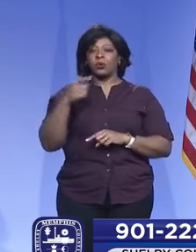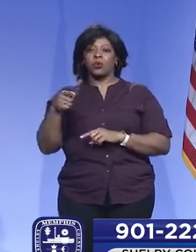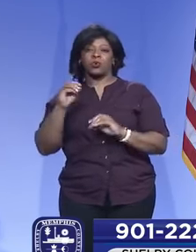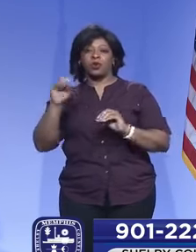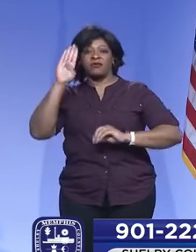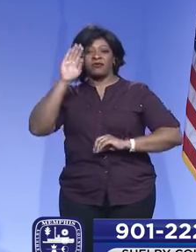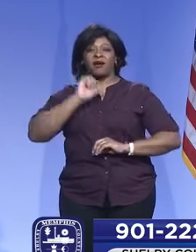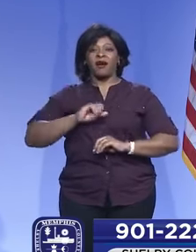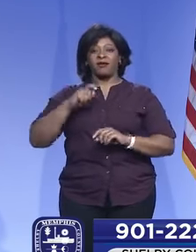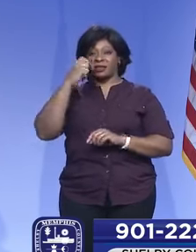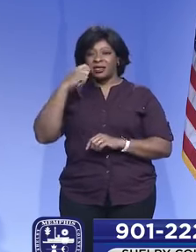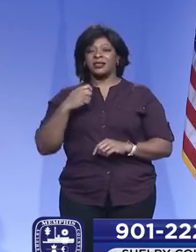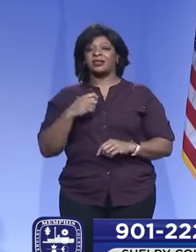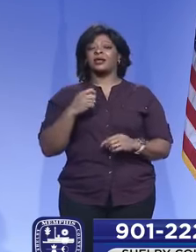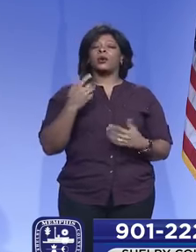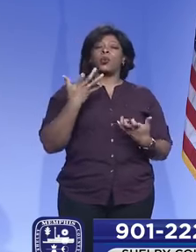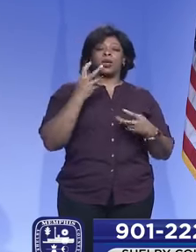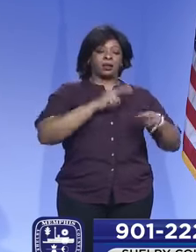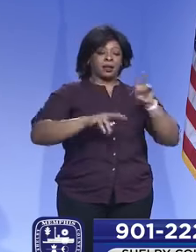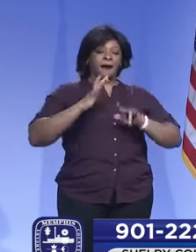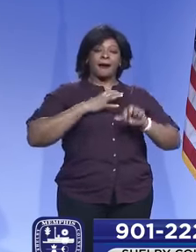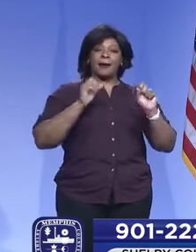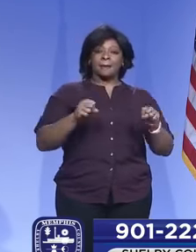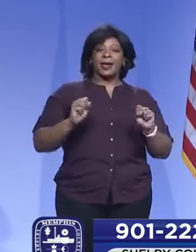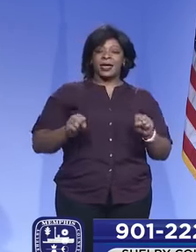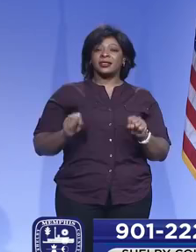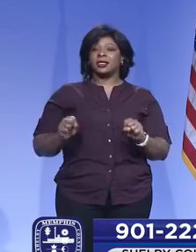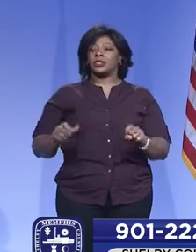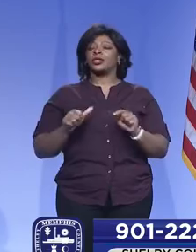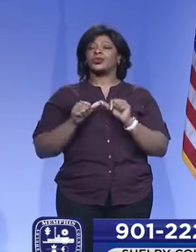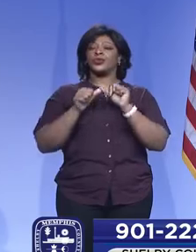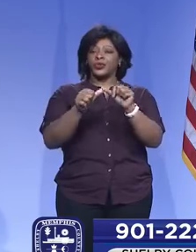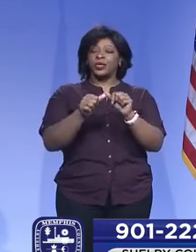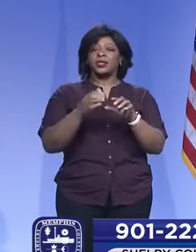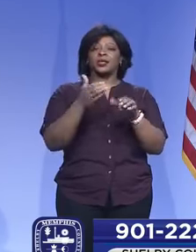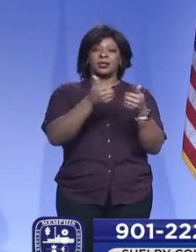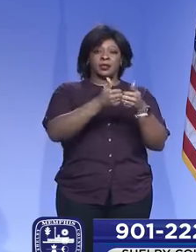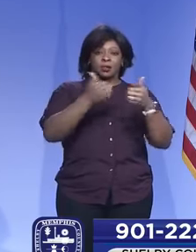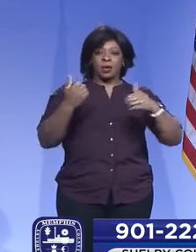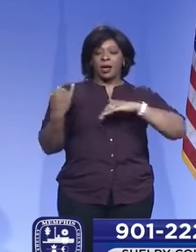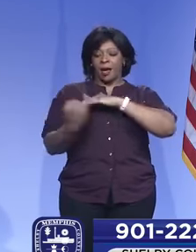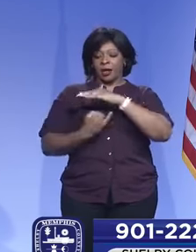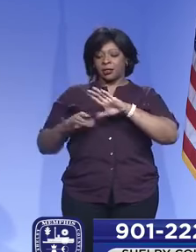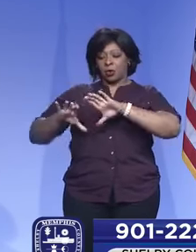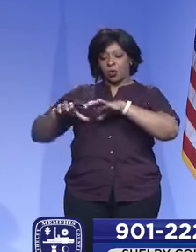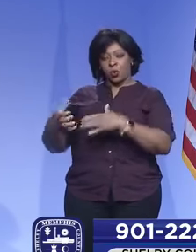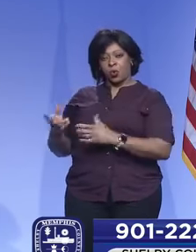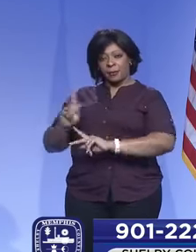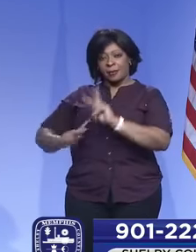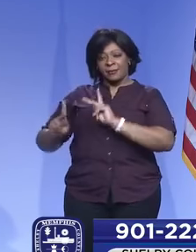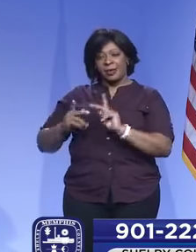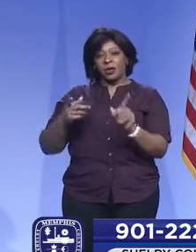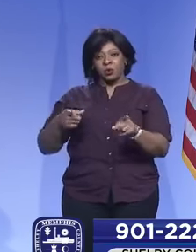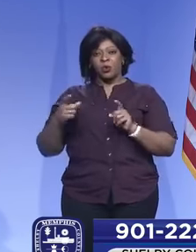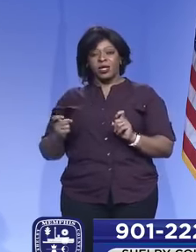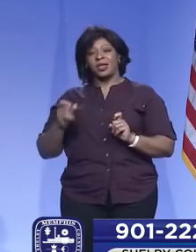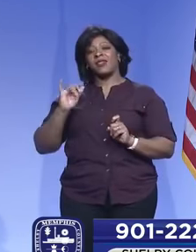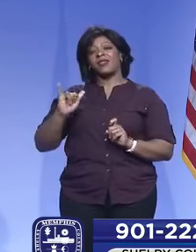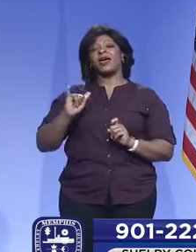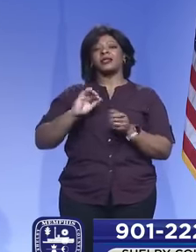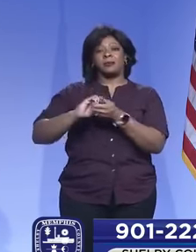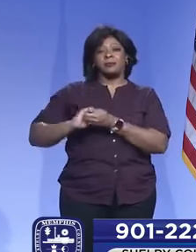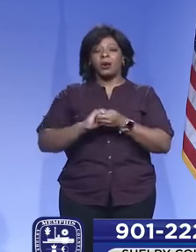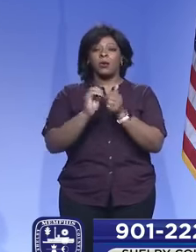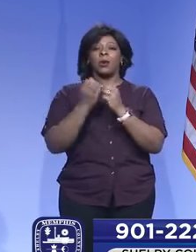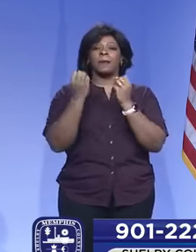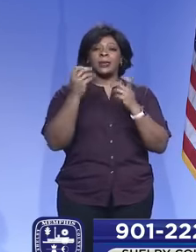health capacity and our ability to be able to get people isolated and quarantined quickly. That's done in partnership with